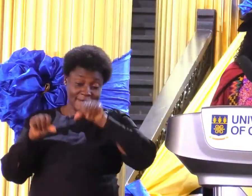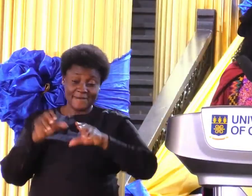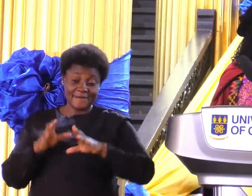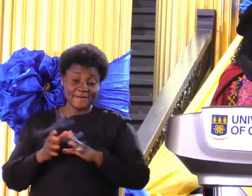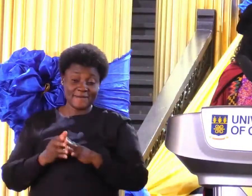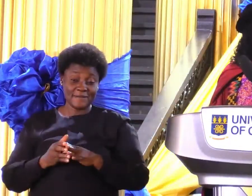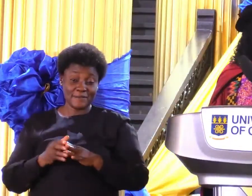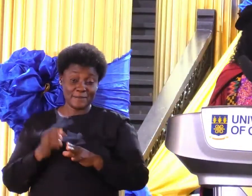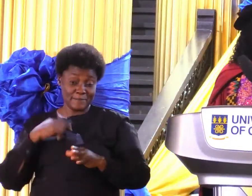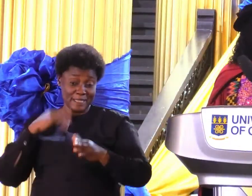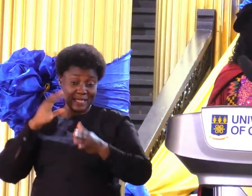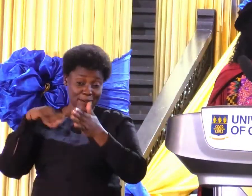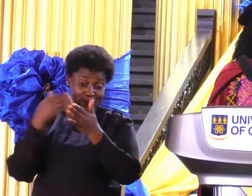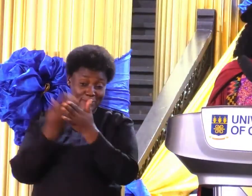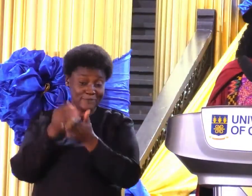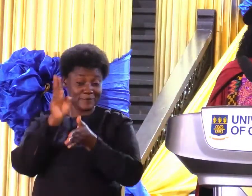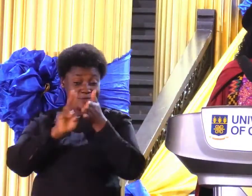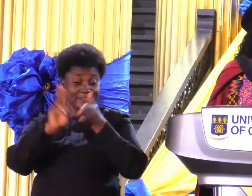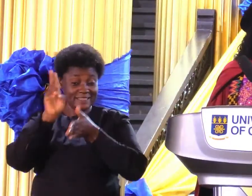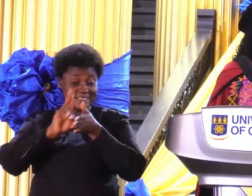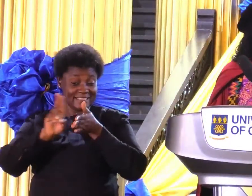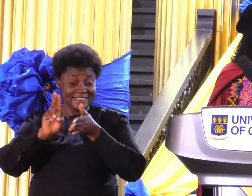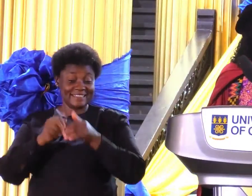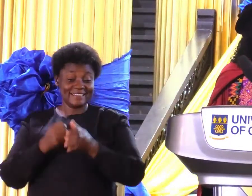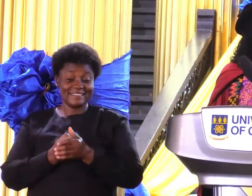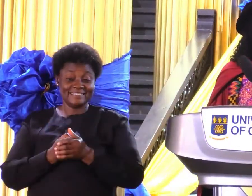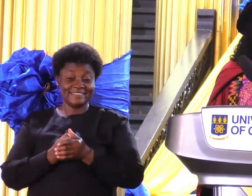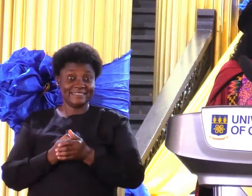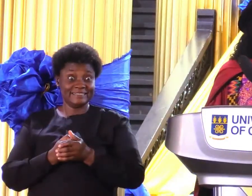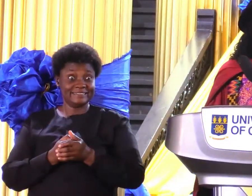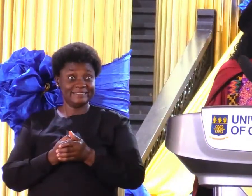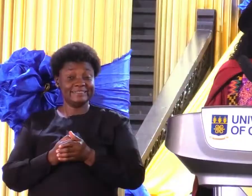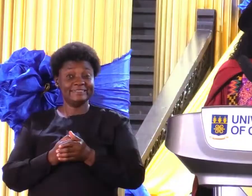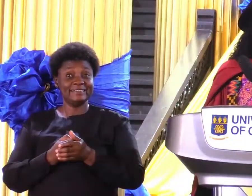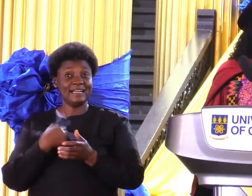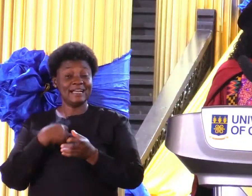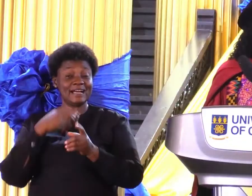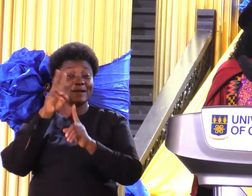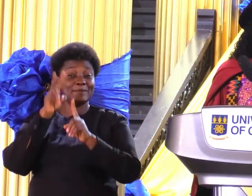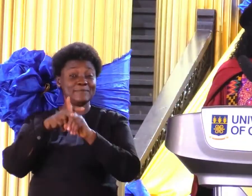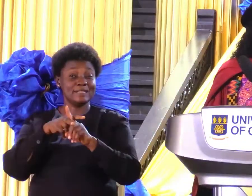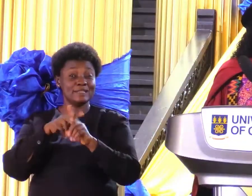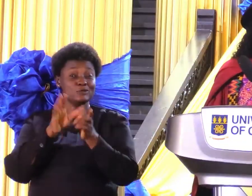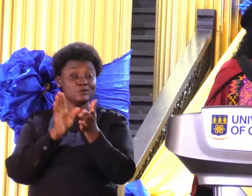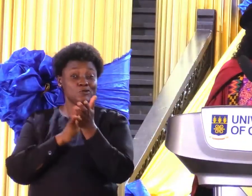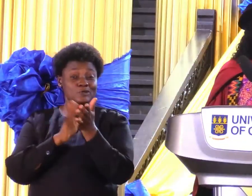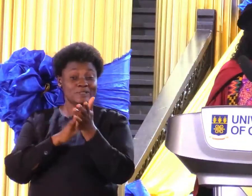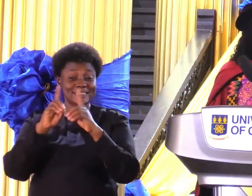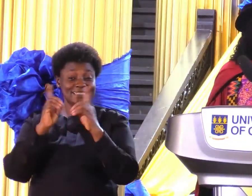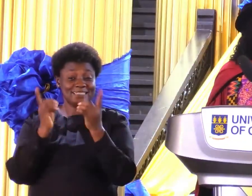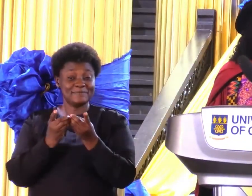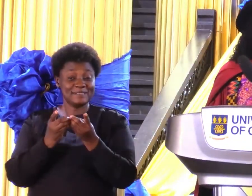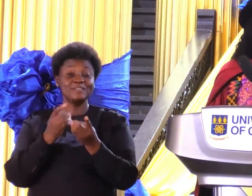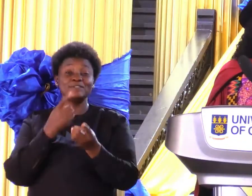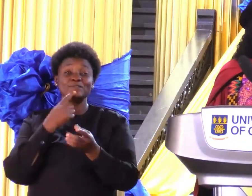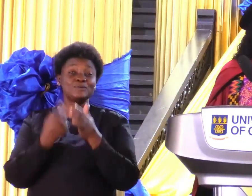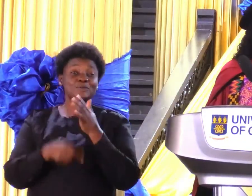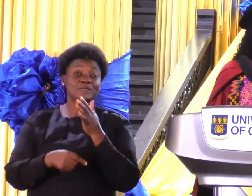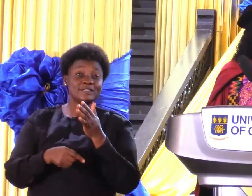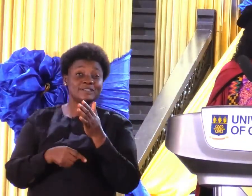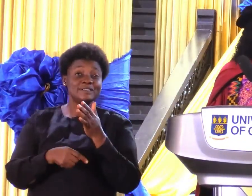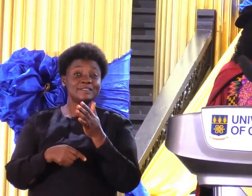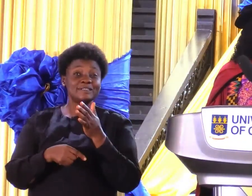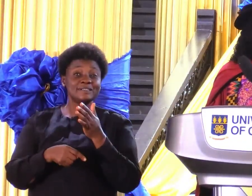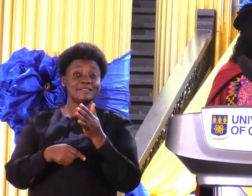When I got to the university, applying to the university, I applied to the Department of Biochemistry and then Faculty